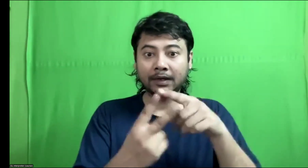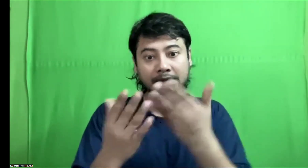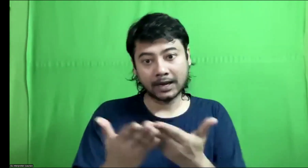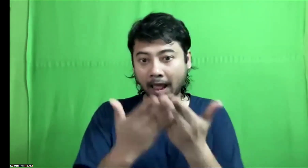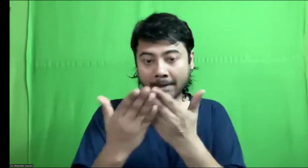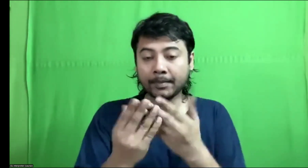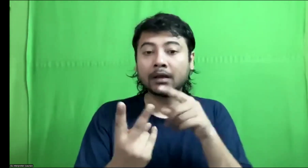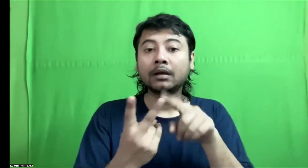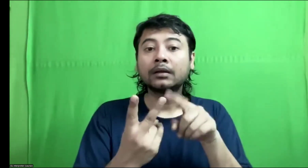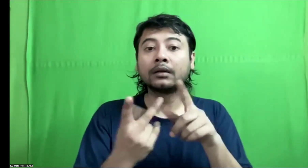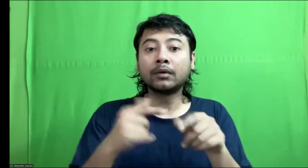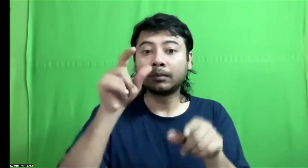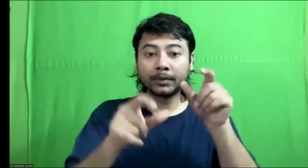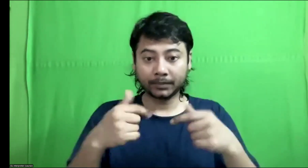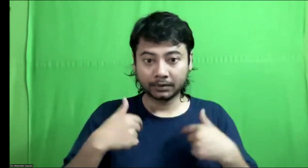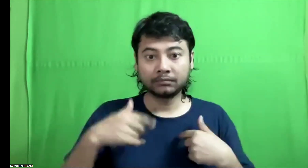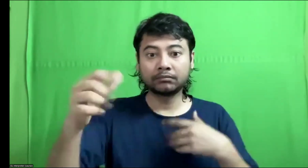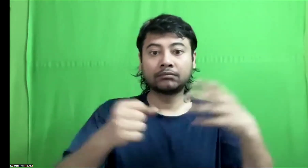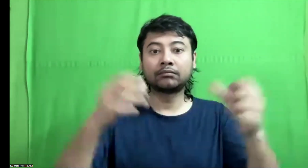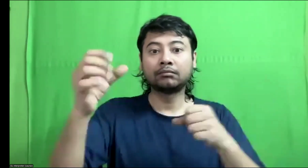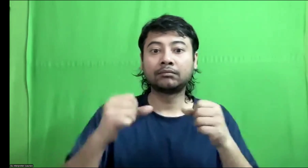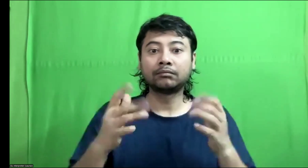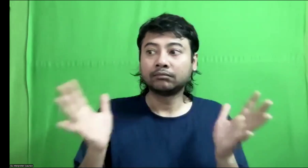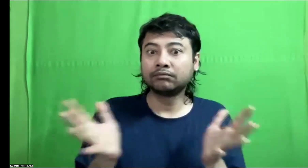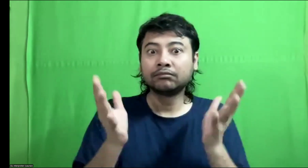he's inspiring others also to do it.